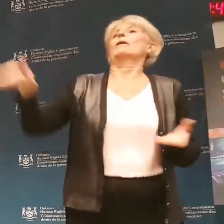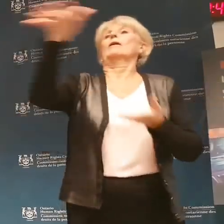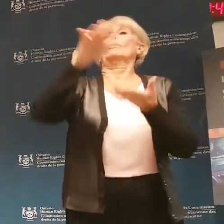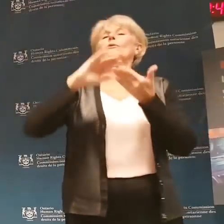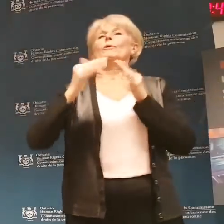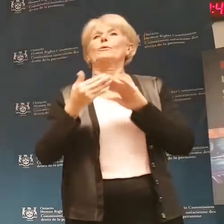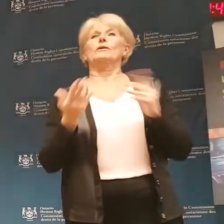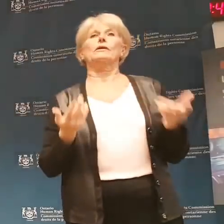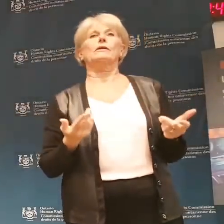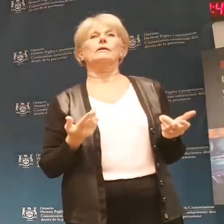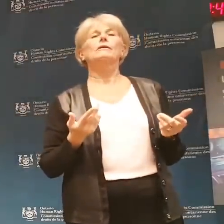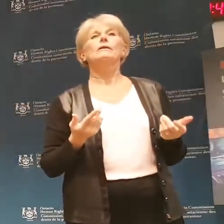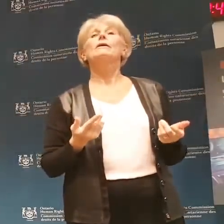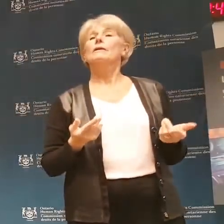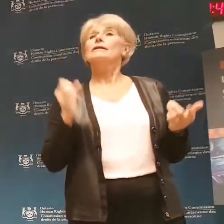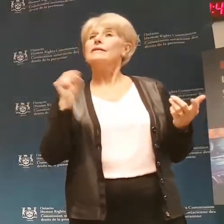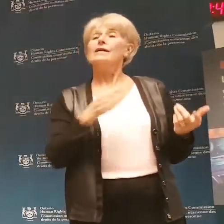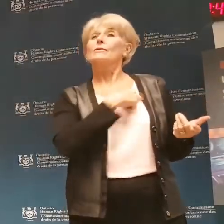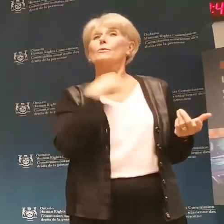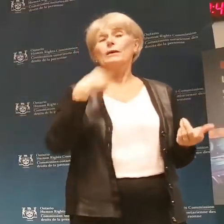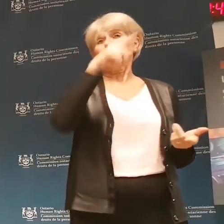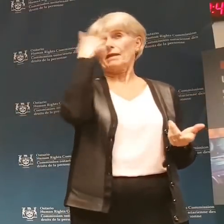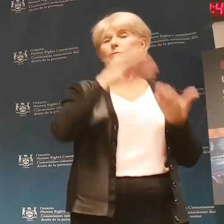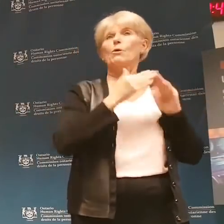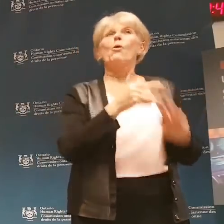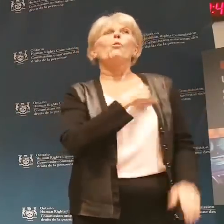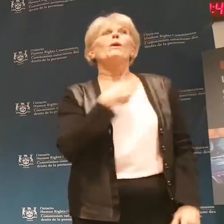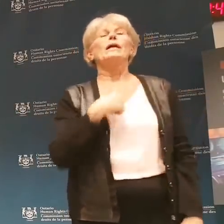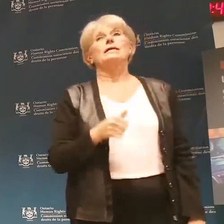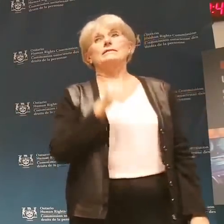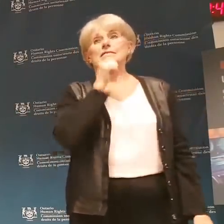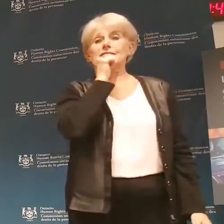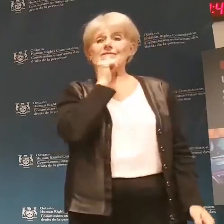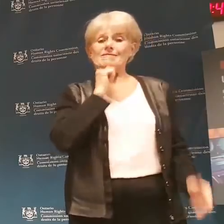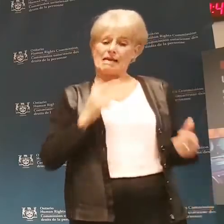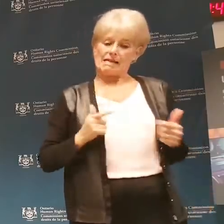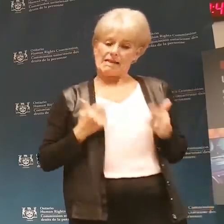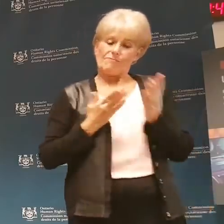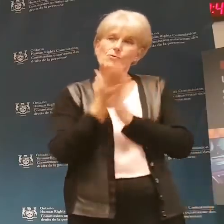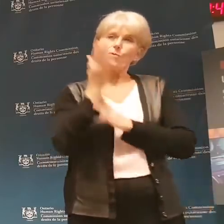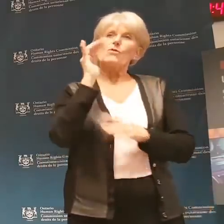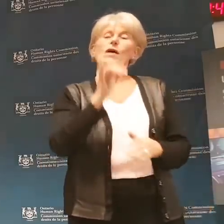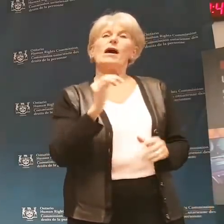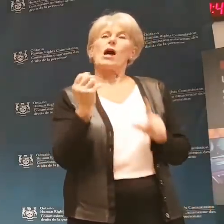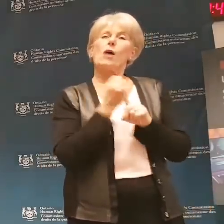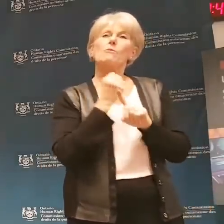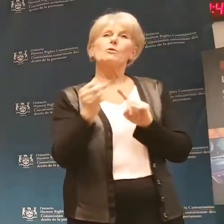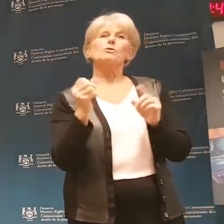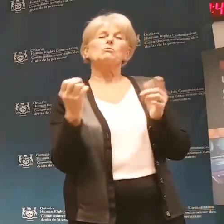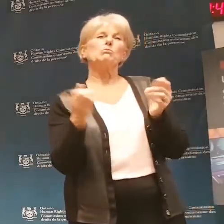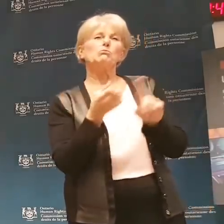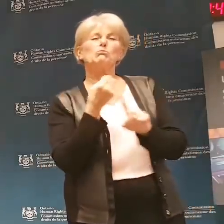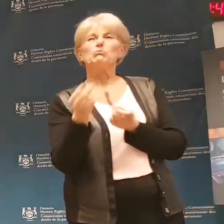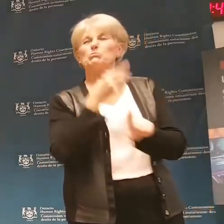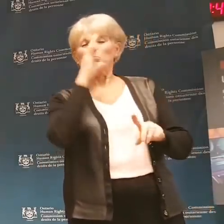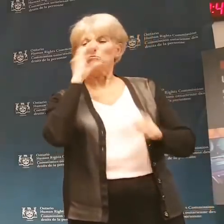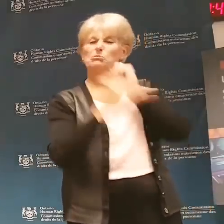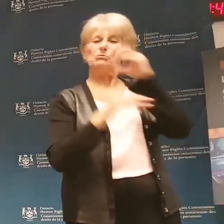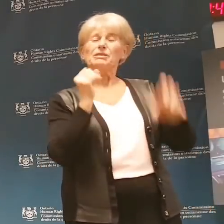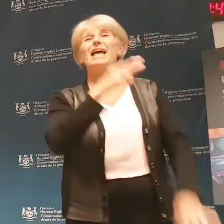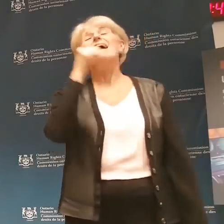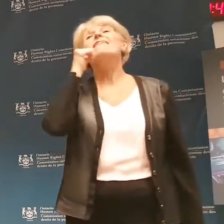in Ontario that we in the black community live this abuse and brutality on a daily basis.